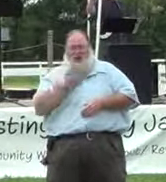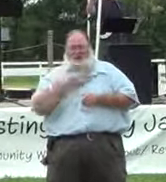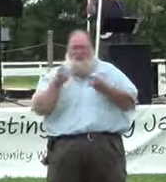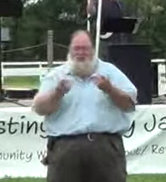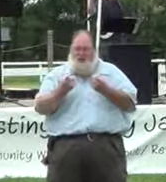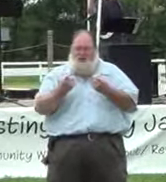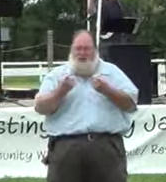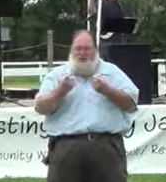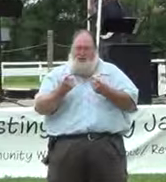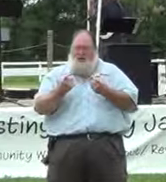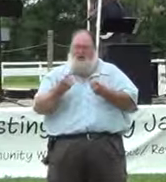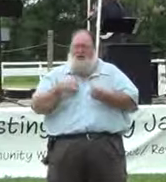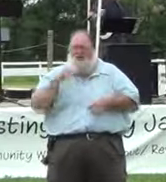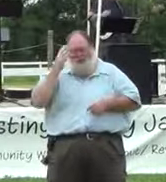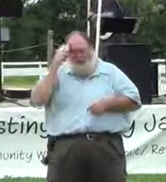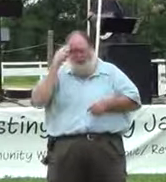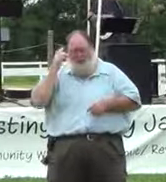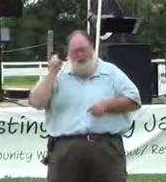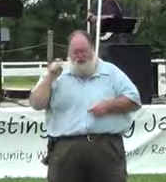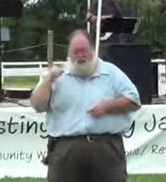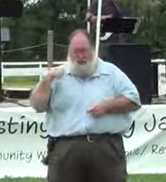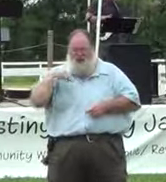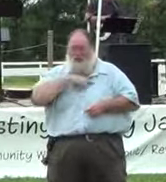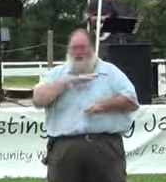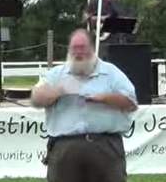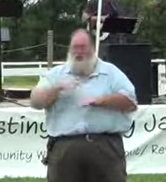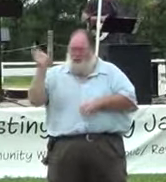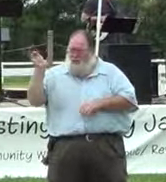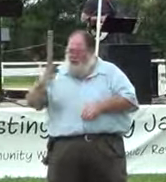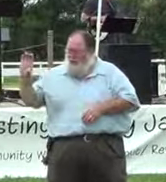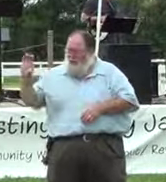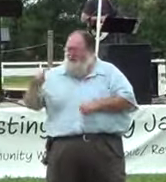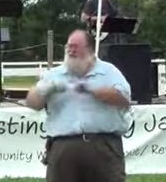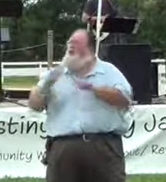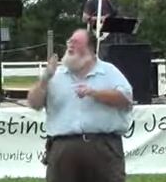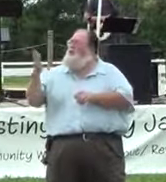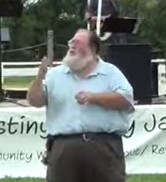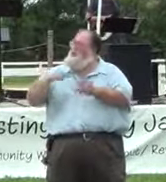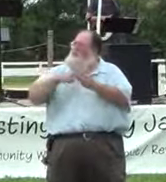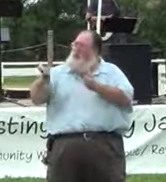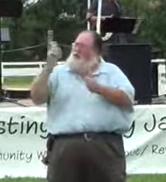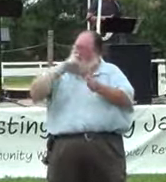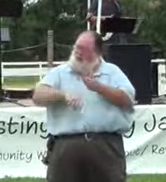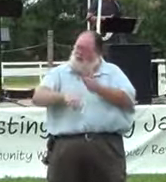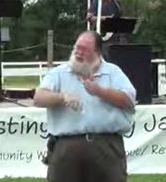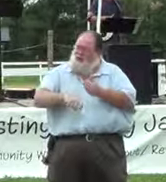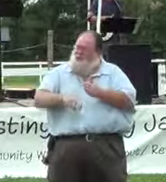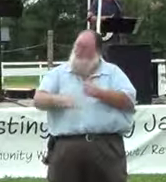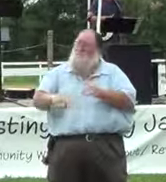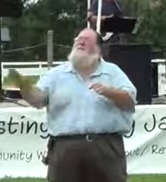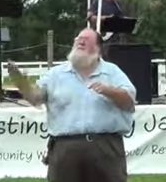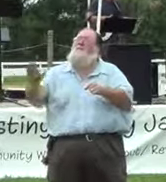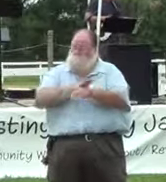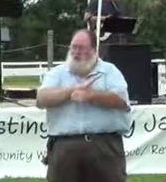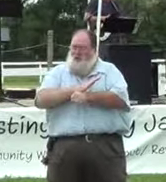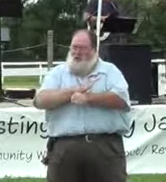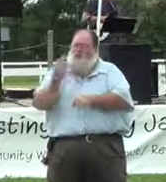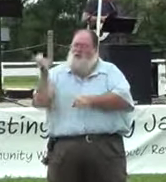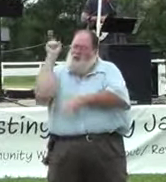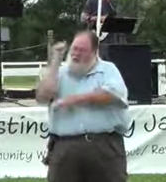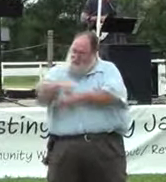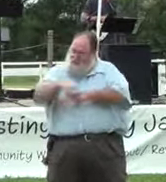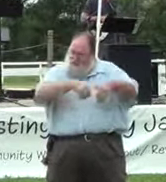all aware that it should have been us on that cross, but you paid the price. You paid it in full. You overcame